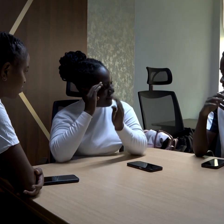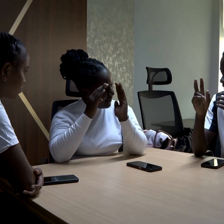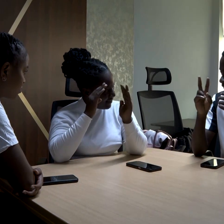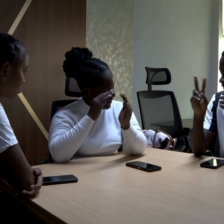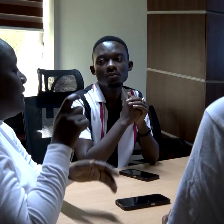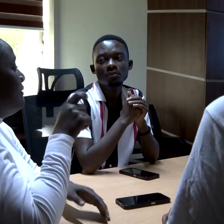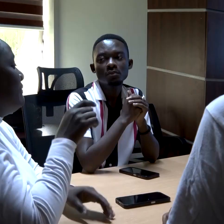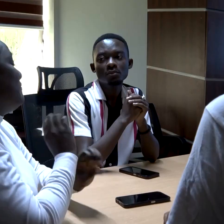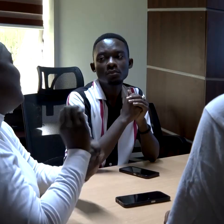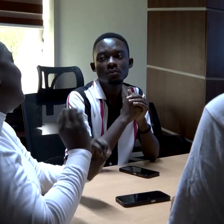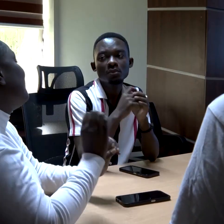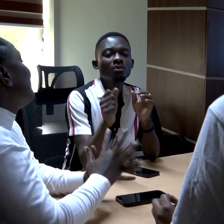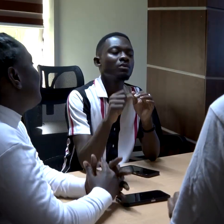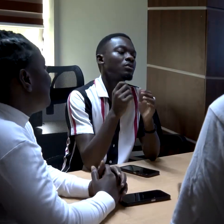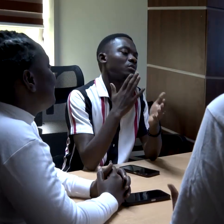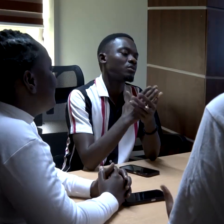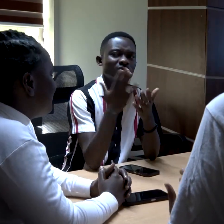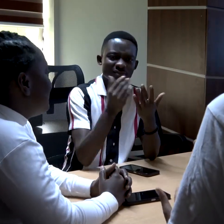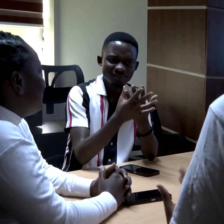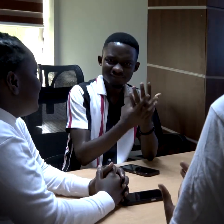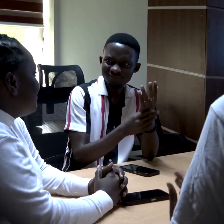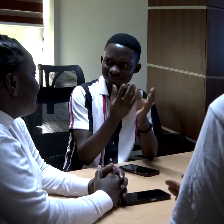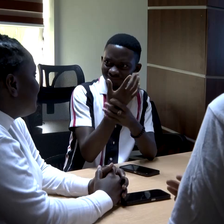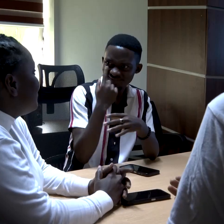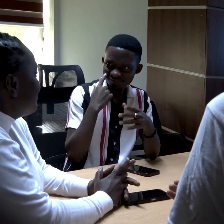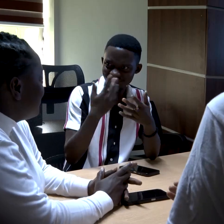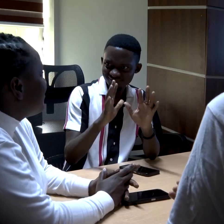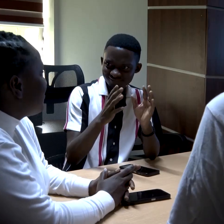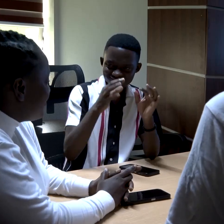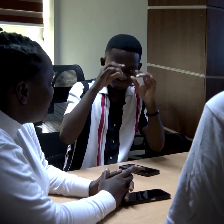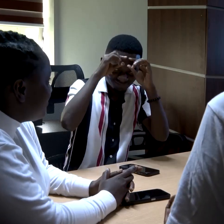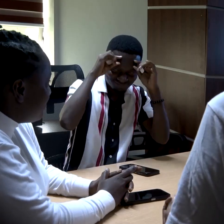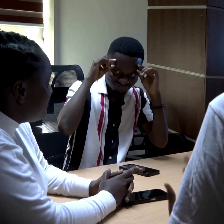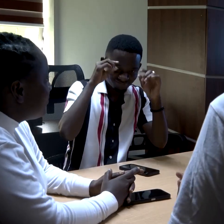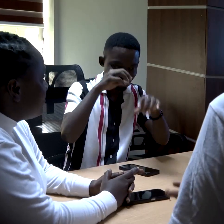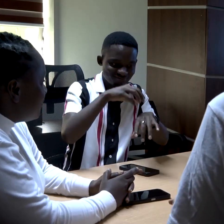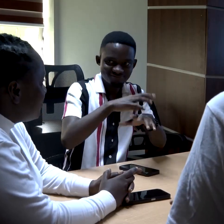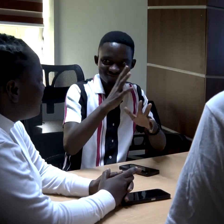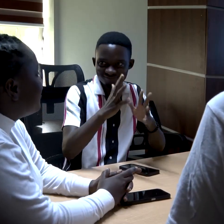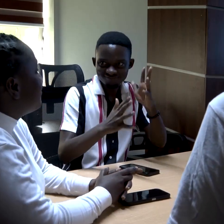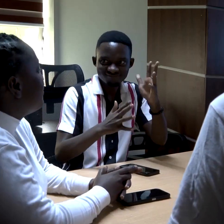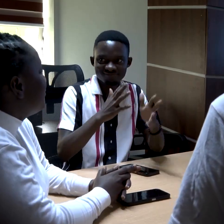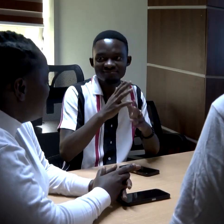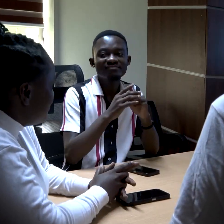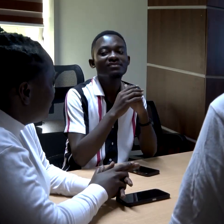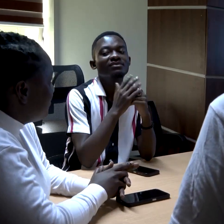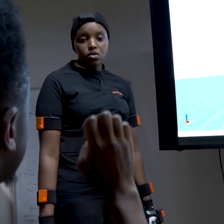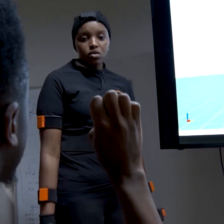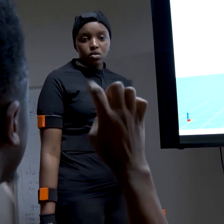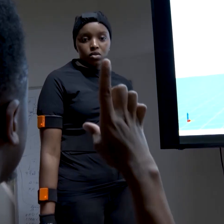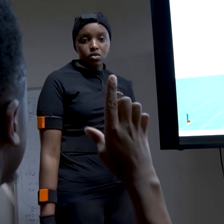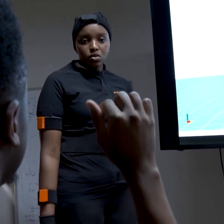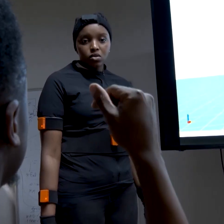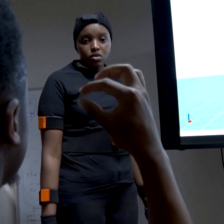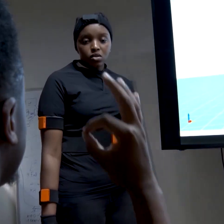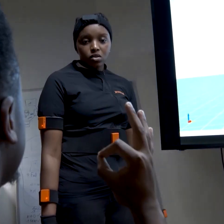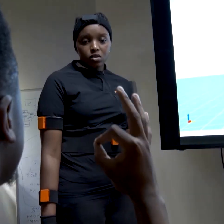Although Kenya's sign language is officially recognized in the constitution, interpreters are in short supply, especially in medical,